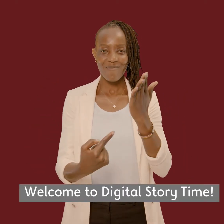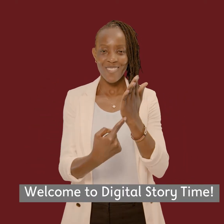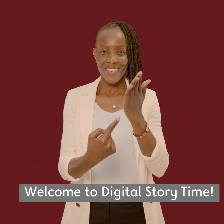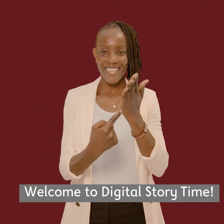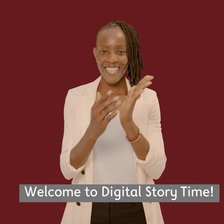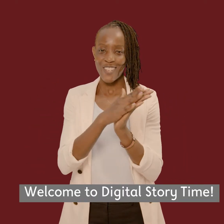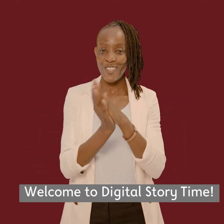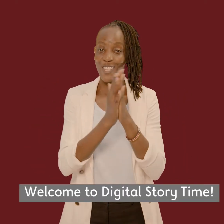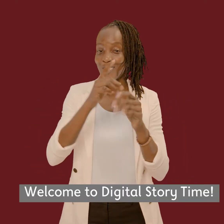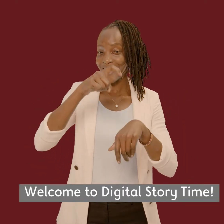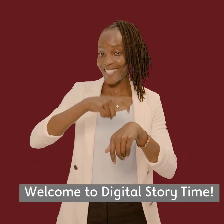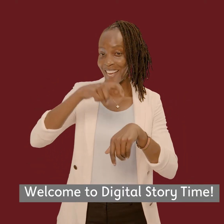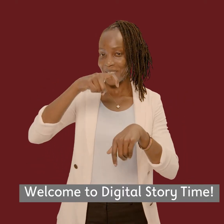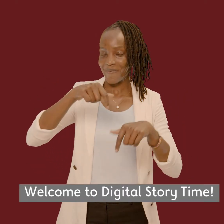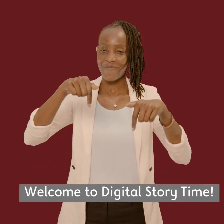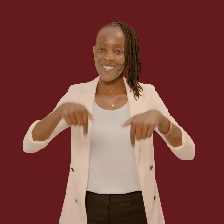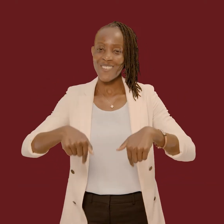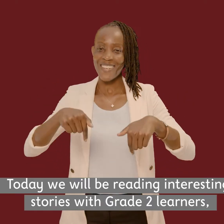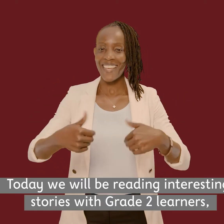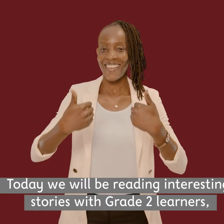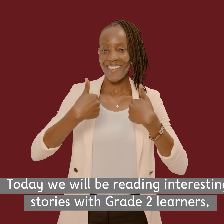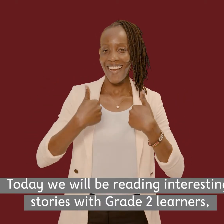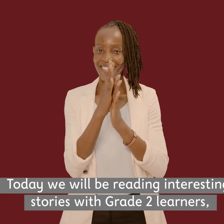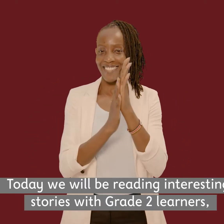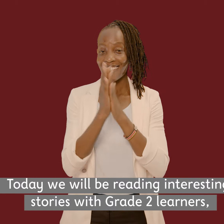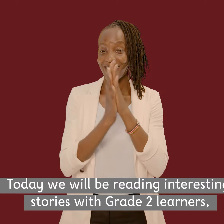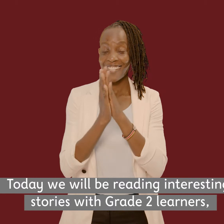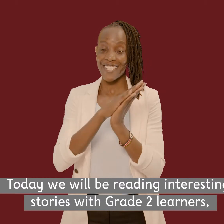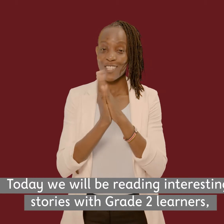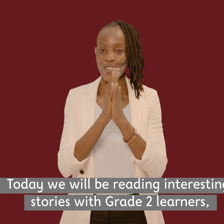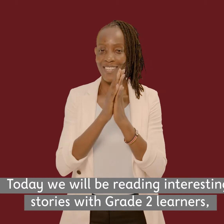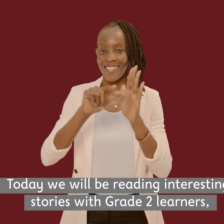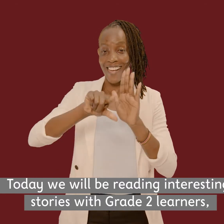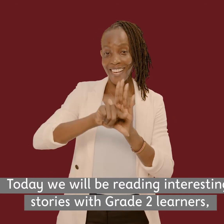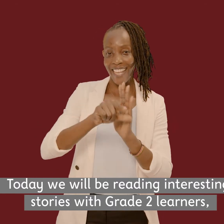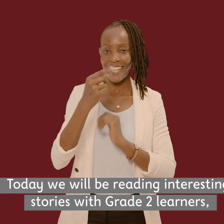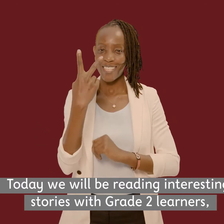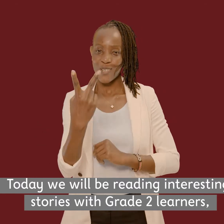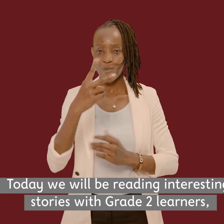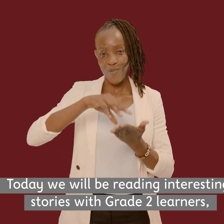Welcome to Digital Story Time. Today we will be reading interesting stories with grade 2 learners